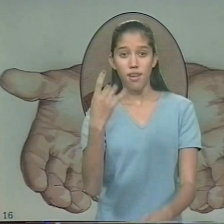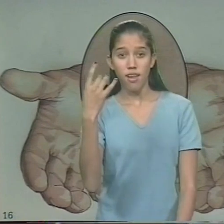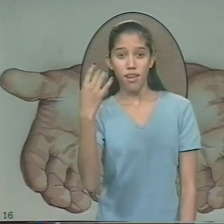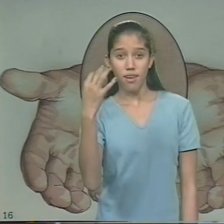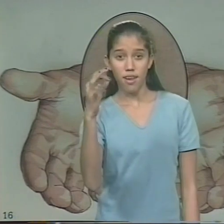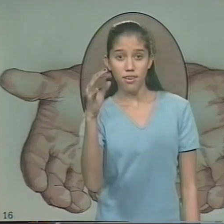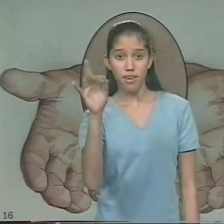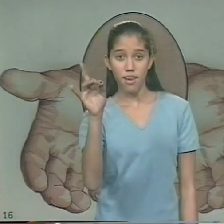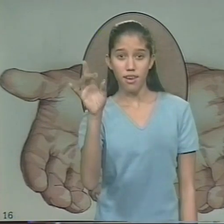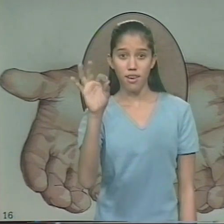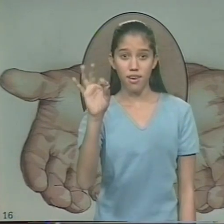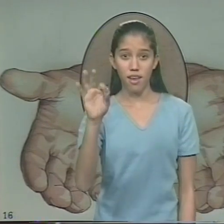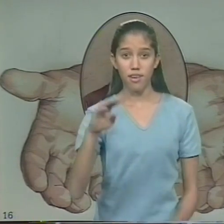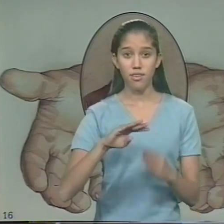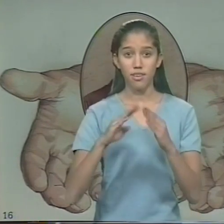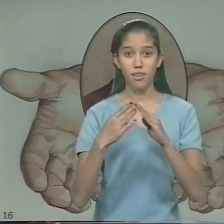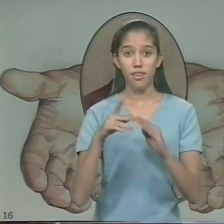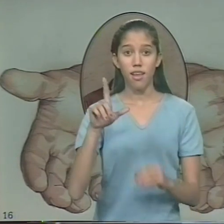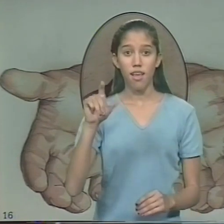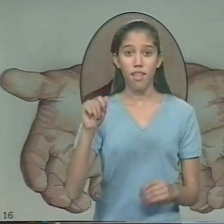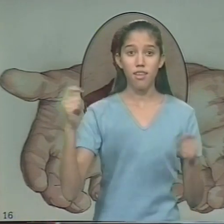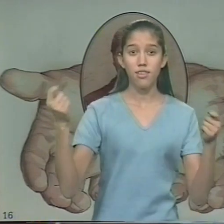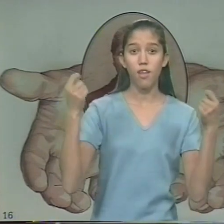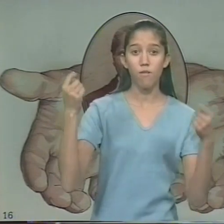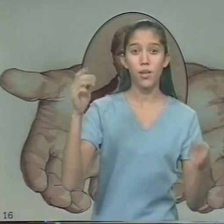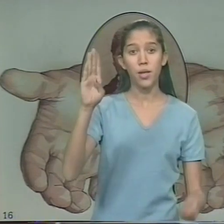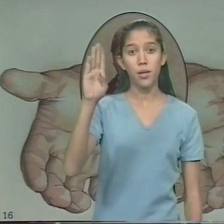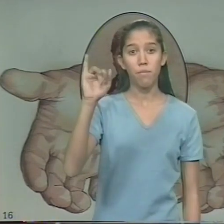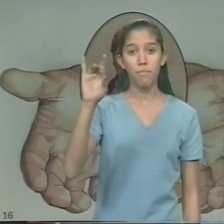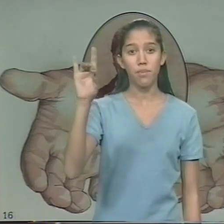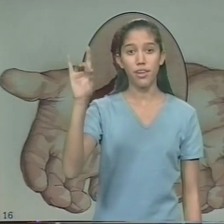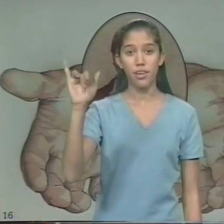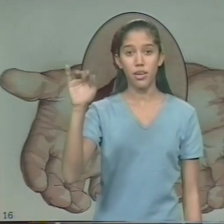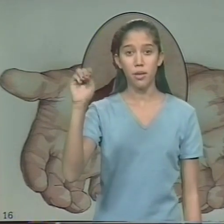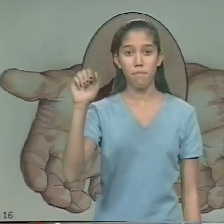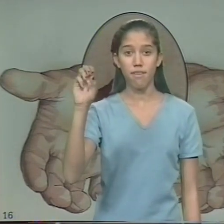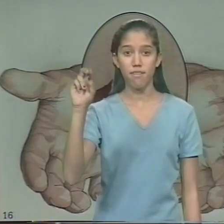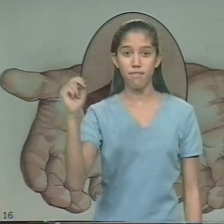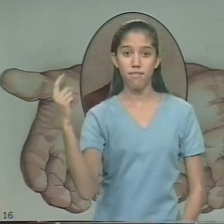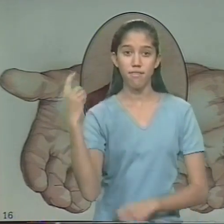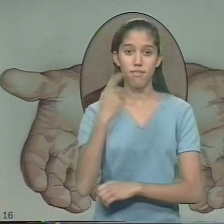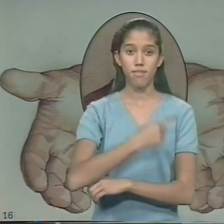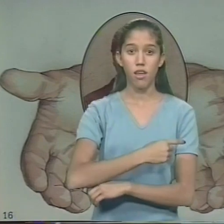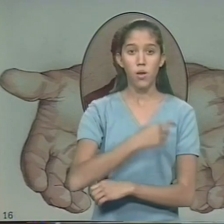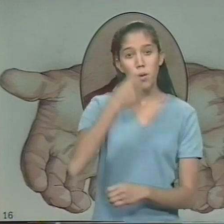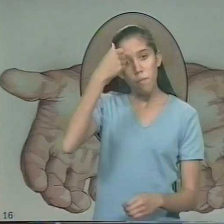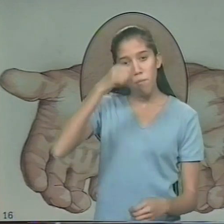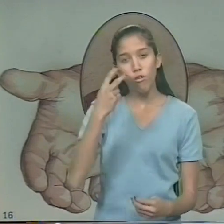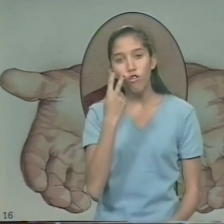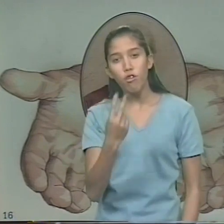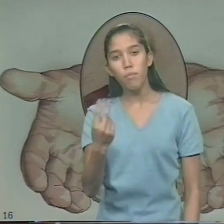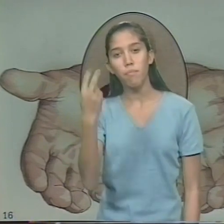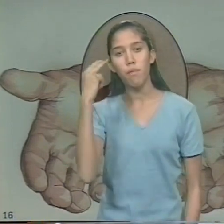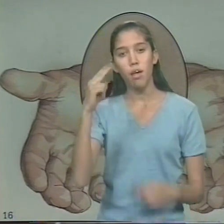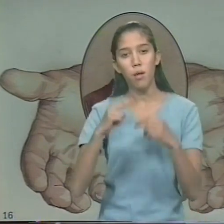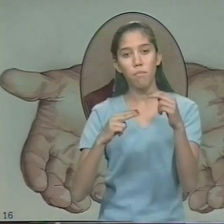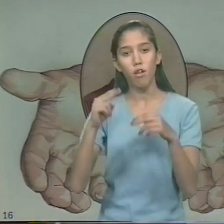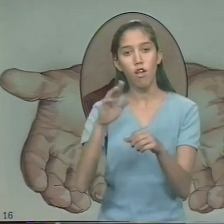1891. In 1989, the city of Los Angeles called for a Bidy Mason Day. A memorial was built on the land Biddy called